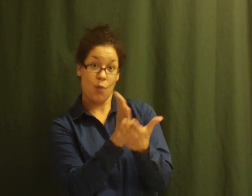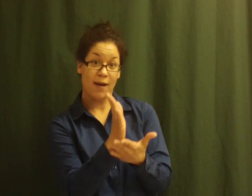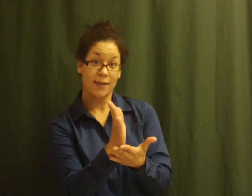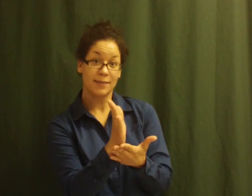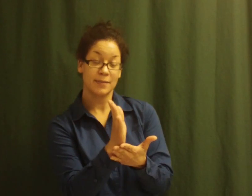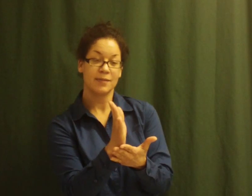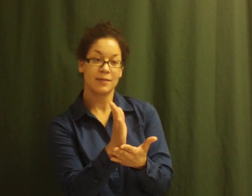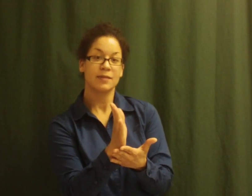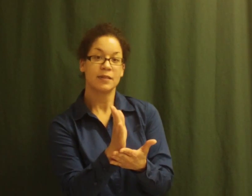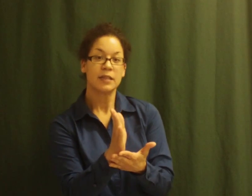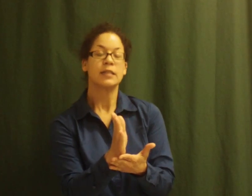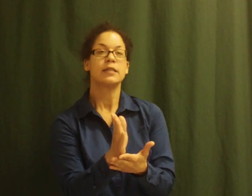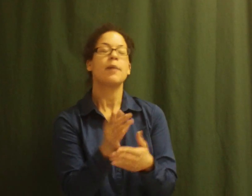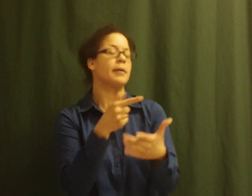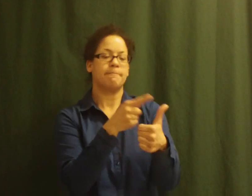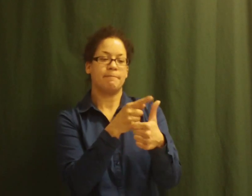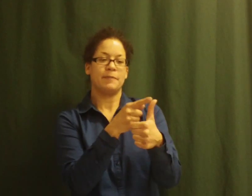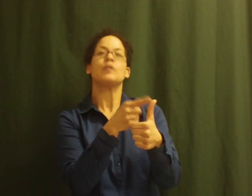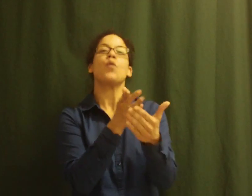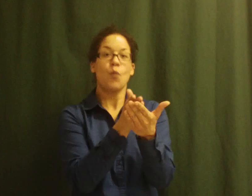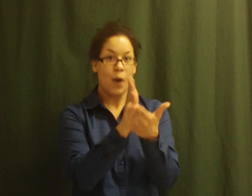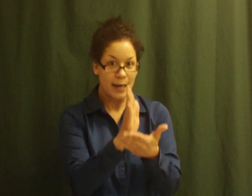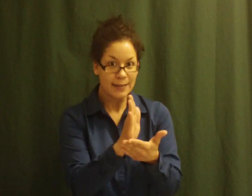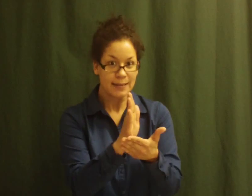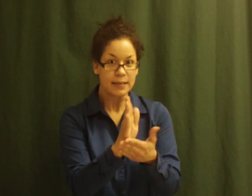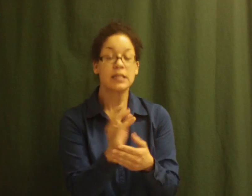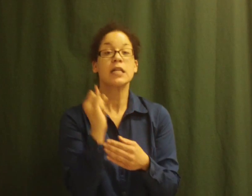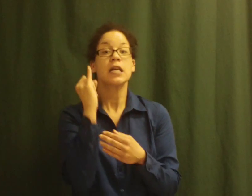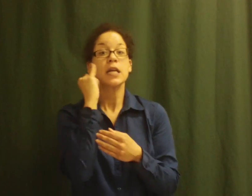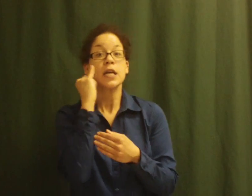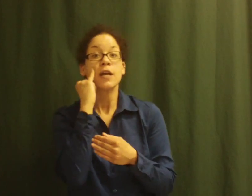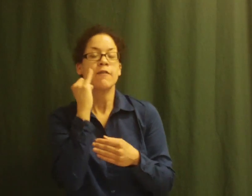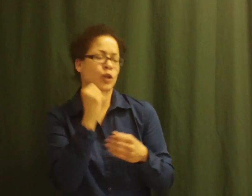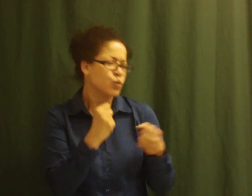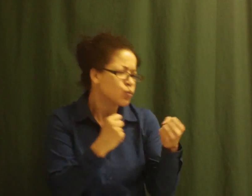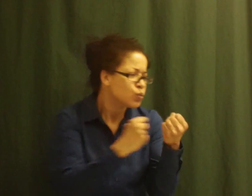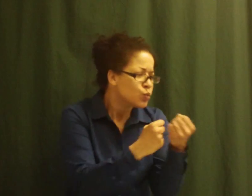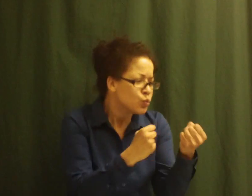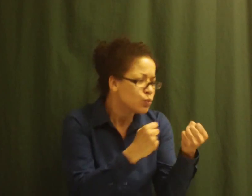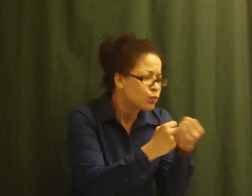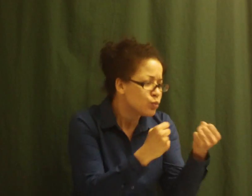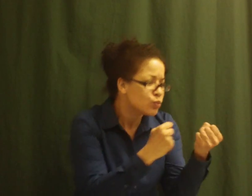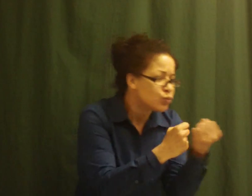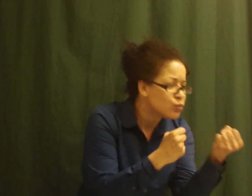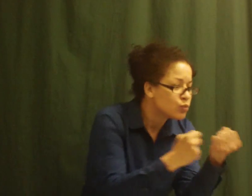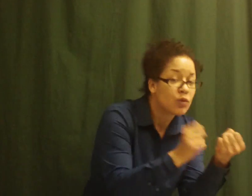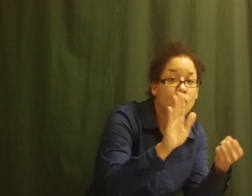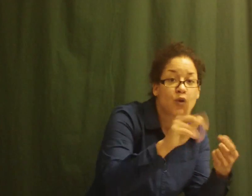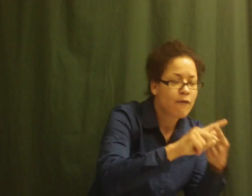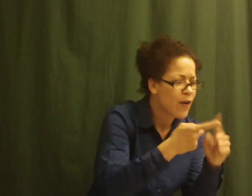lobbying for your friend or against the other applicants would be wrong,